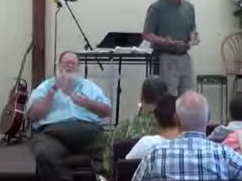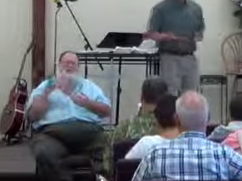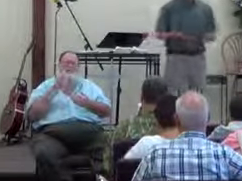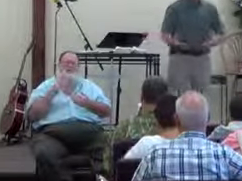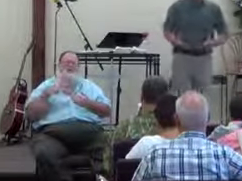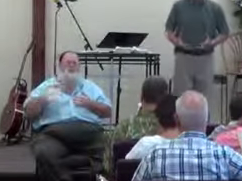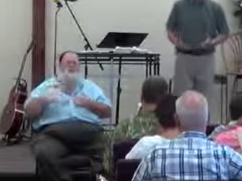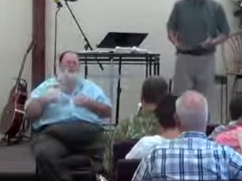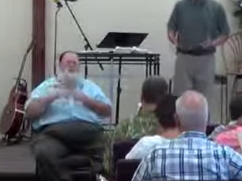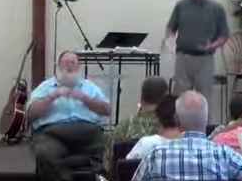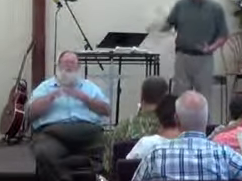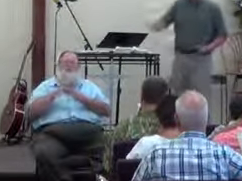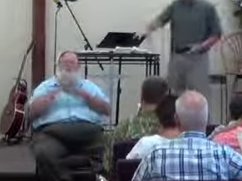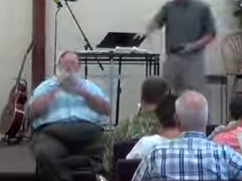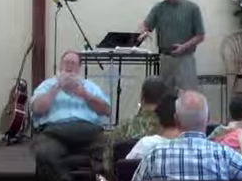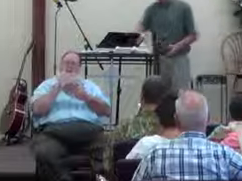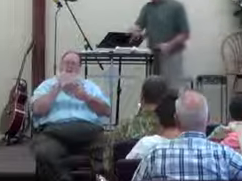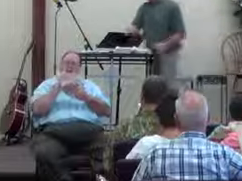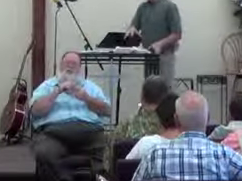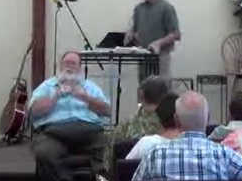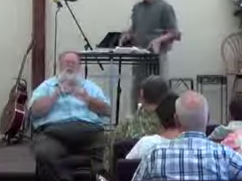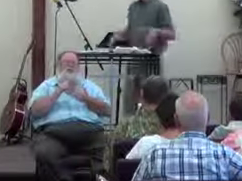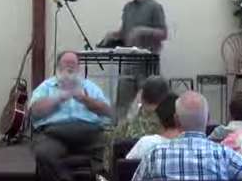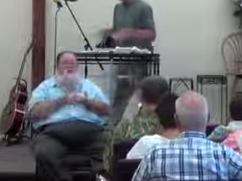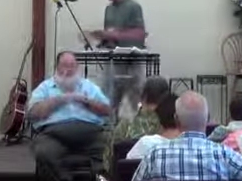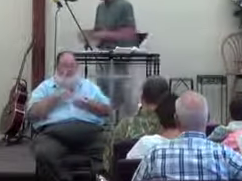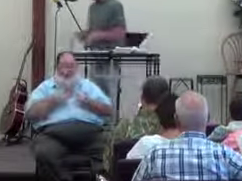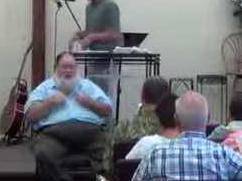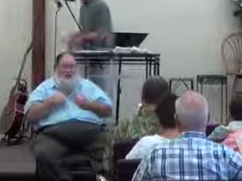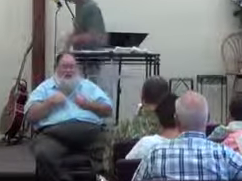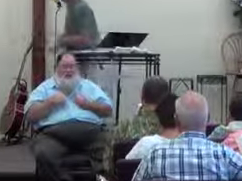much, but sometimes we have that entitlement, you know,